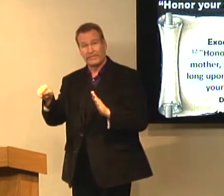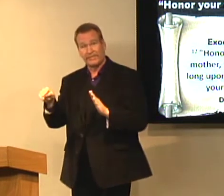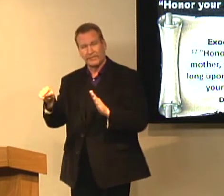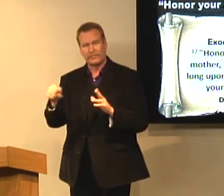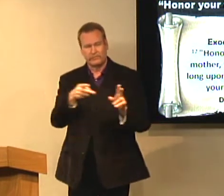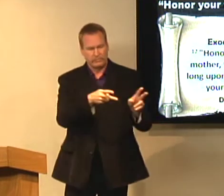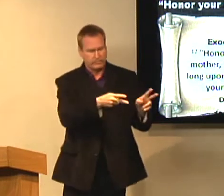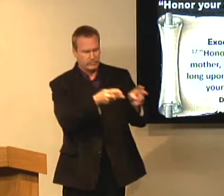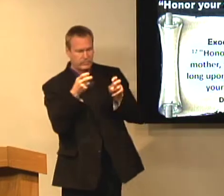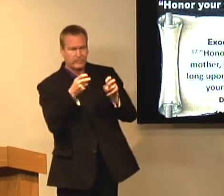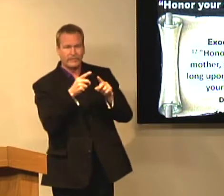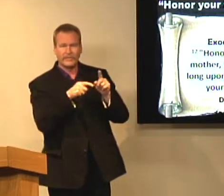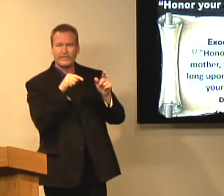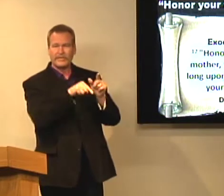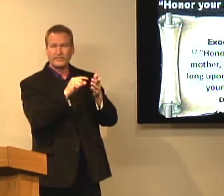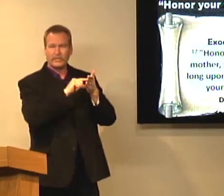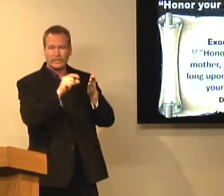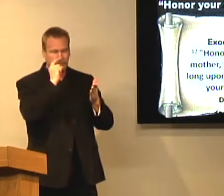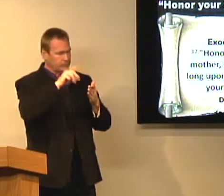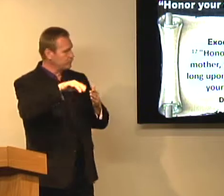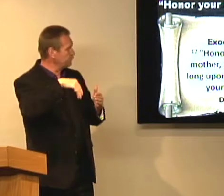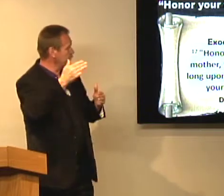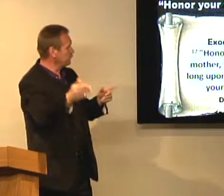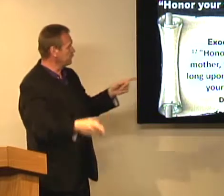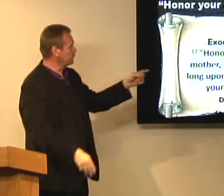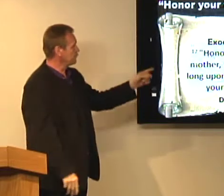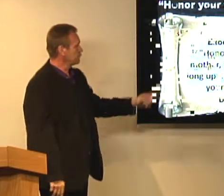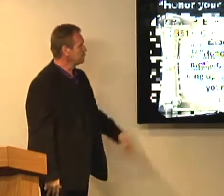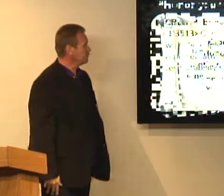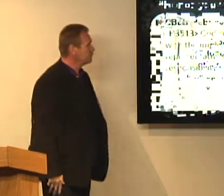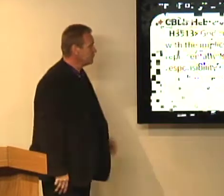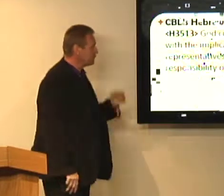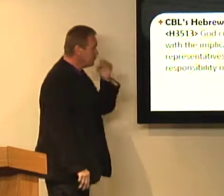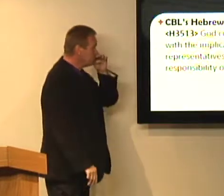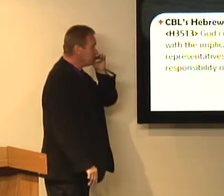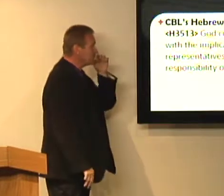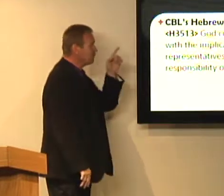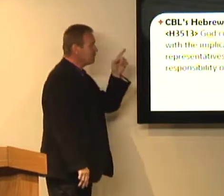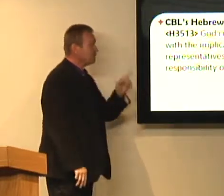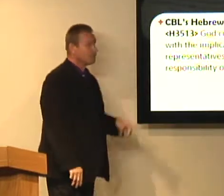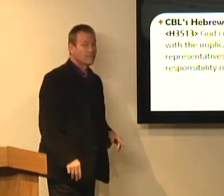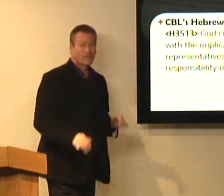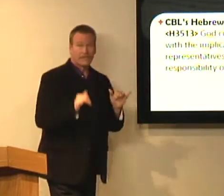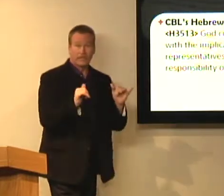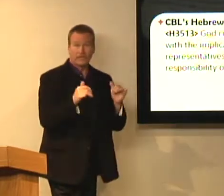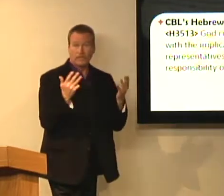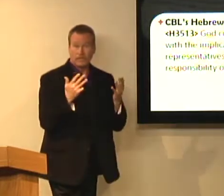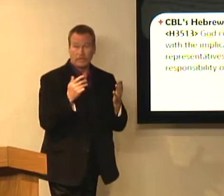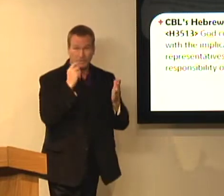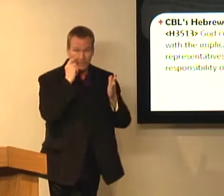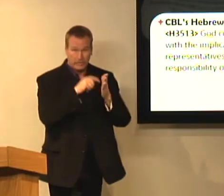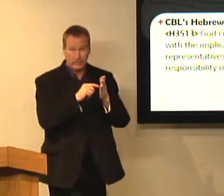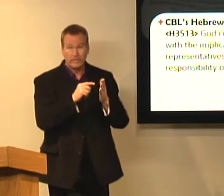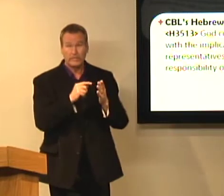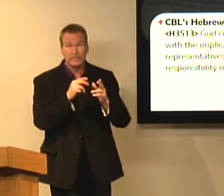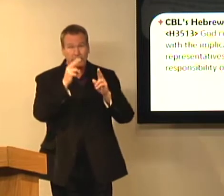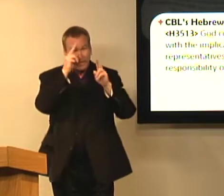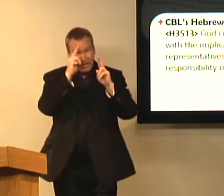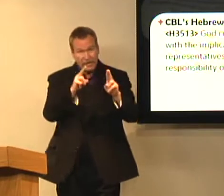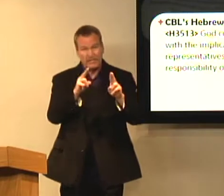And then in the New Testament, we see it paraphrased. But right now, we're going to go